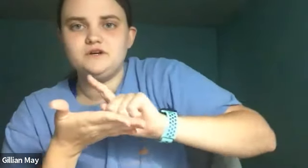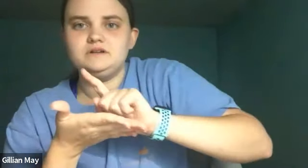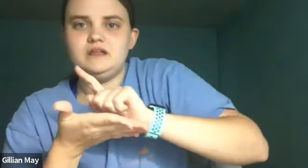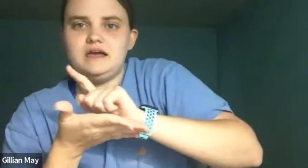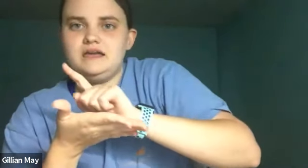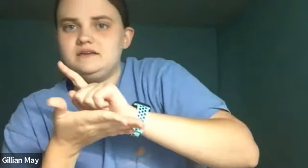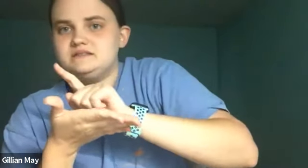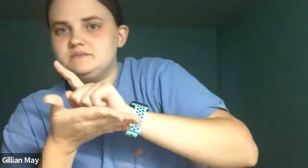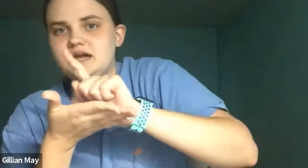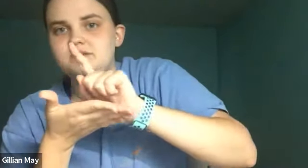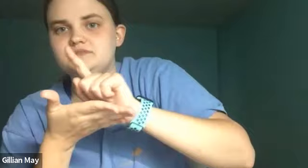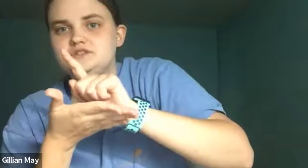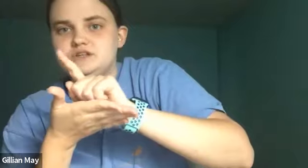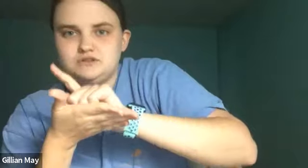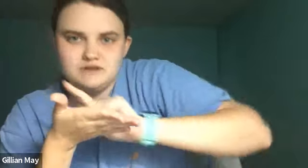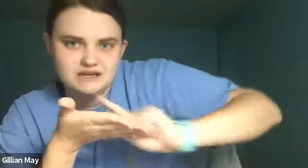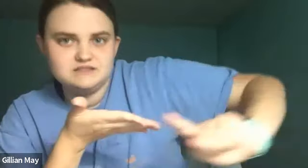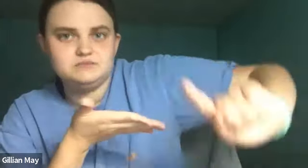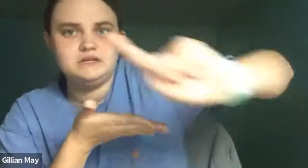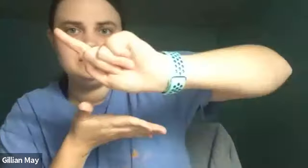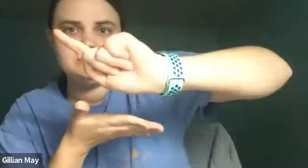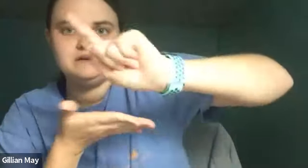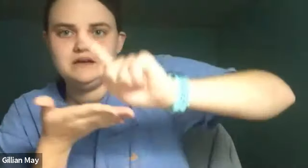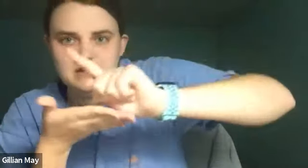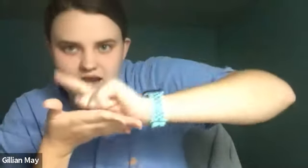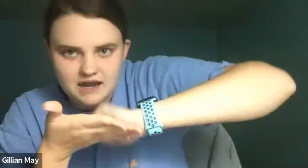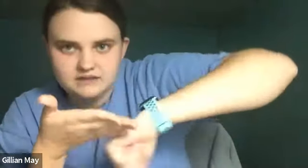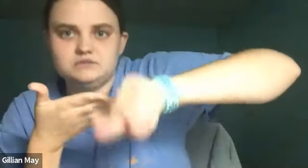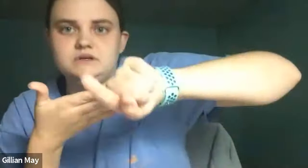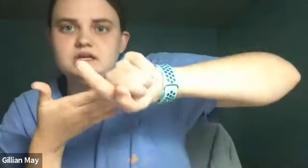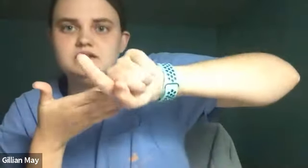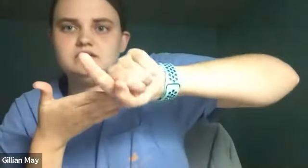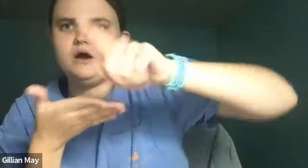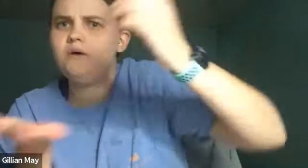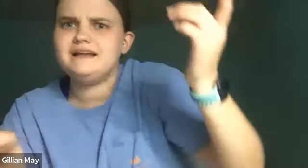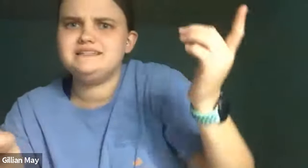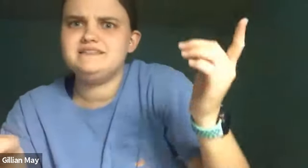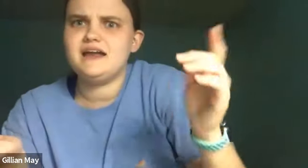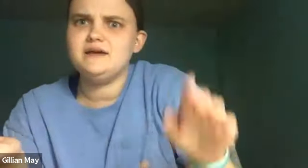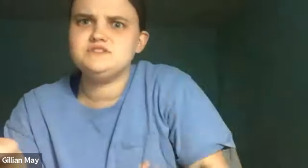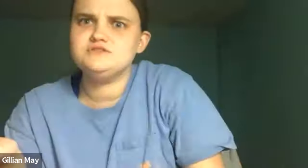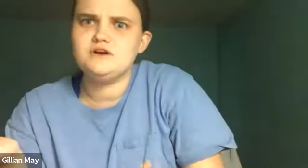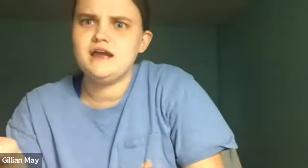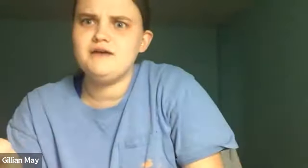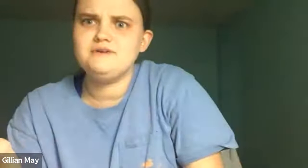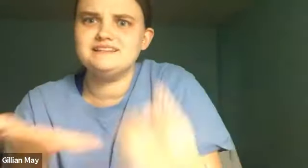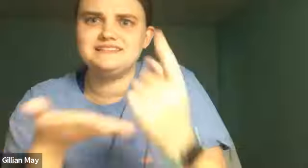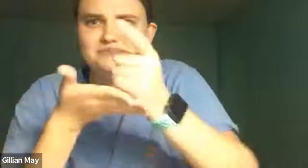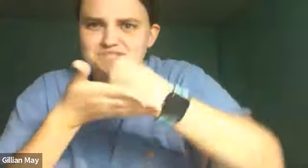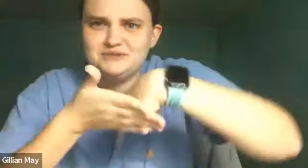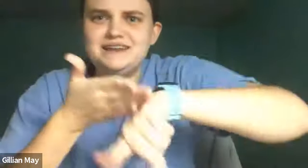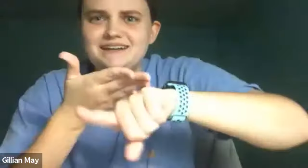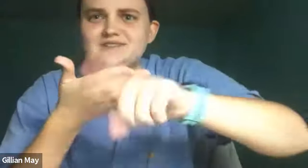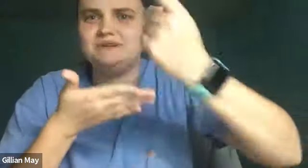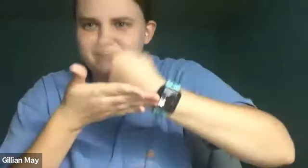comfort. Like sometimes you can do next week. Oh, I did that. I'm so sorry. I realized I was doing next week.